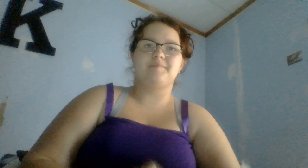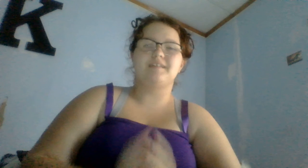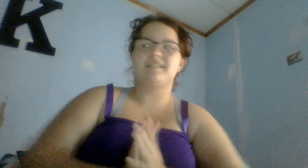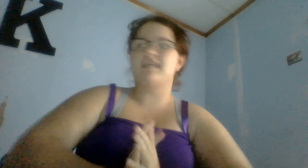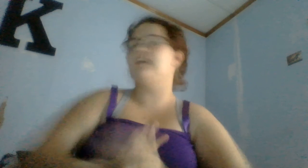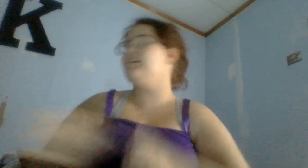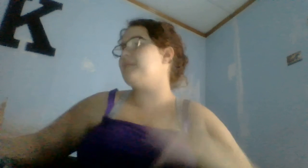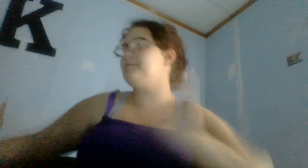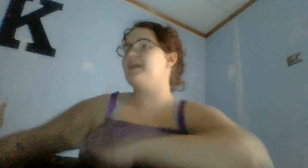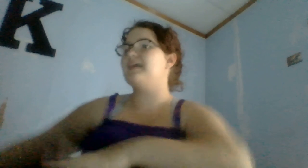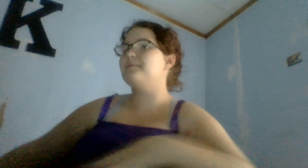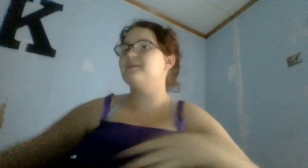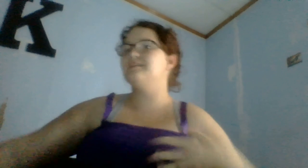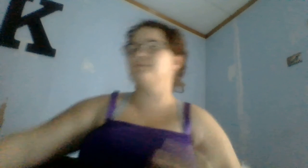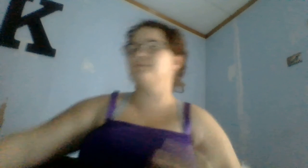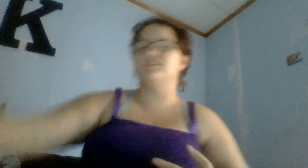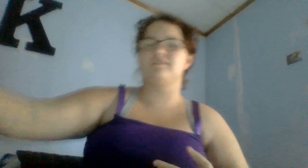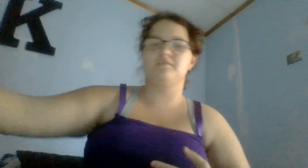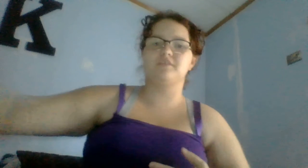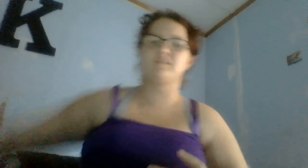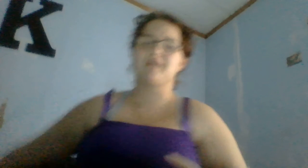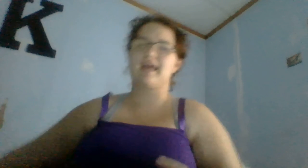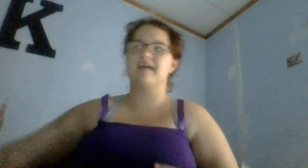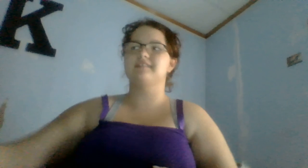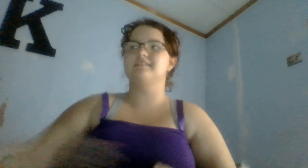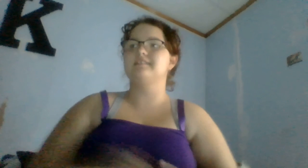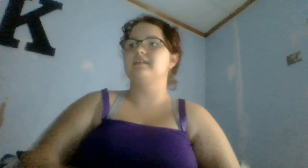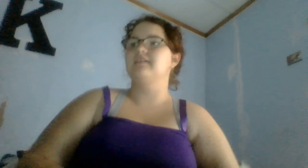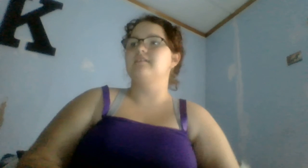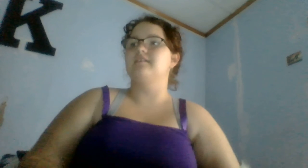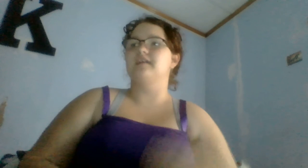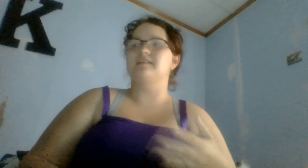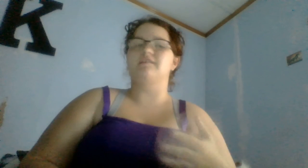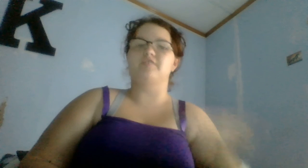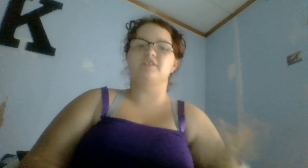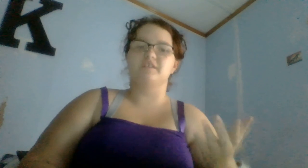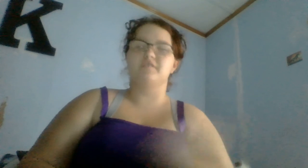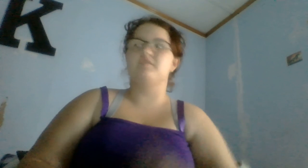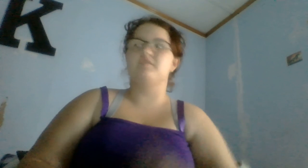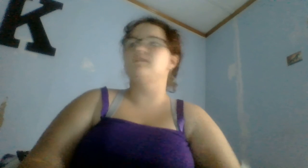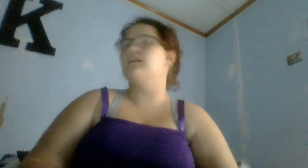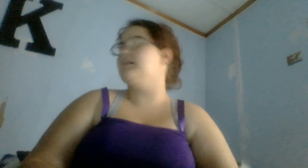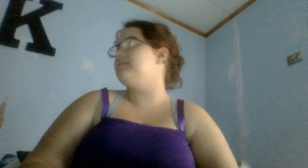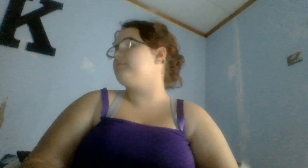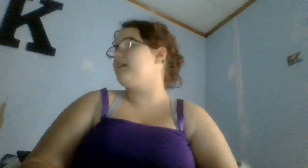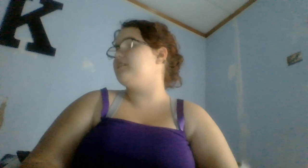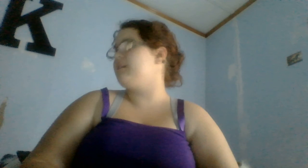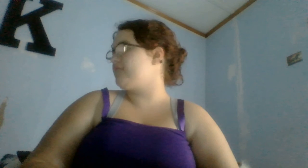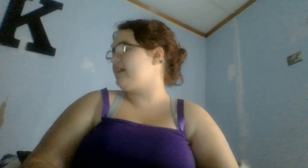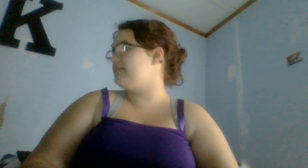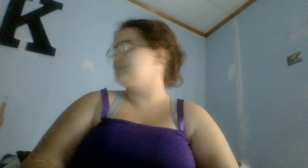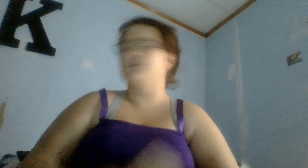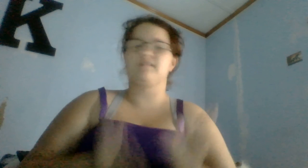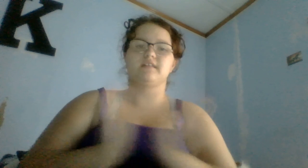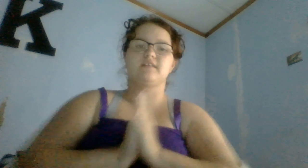and taking care of my babies which are which are my cats i guess if you're new um i do have cats and everything